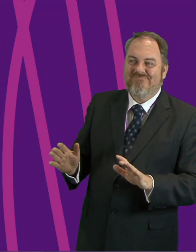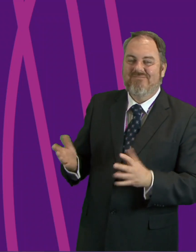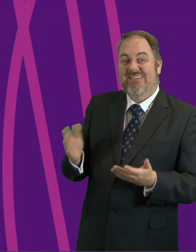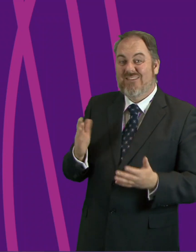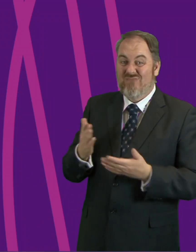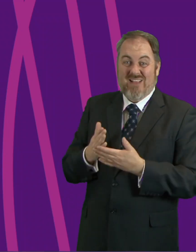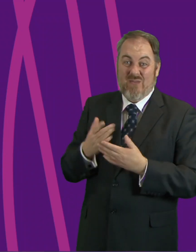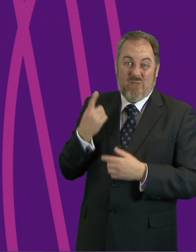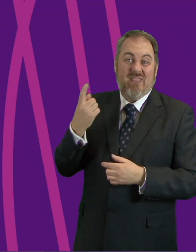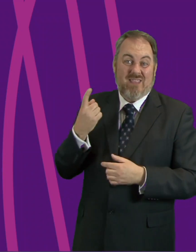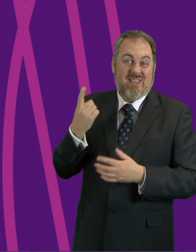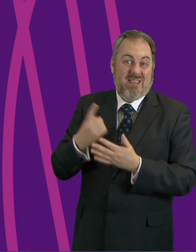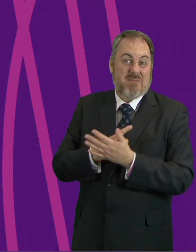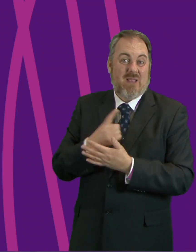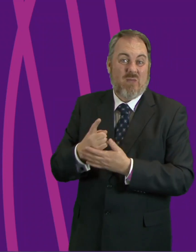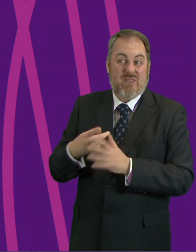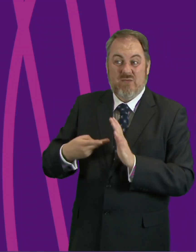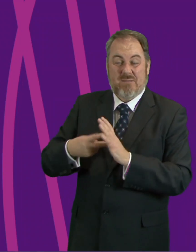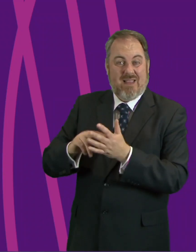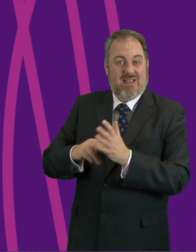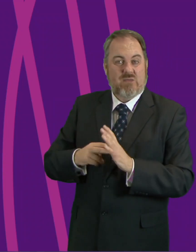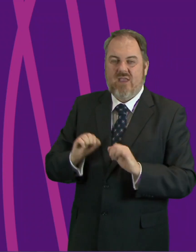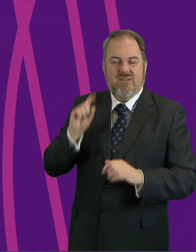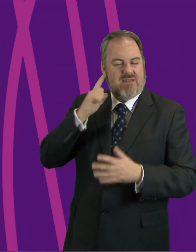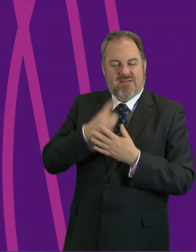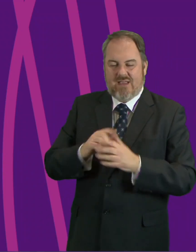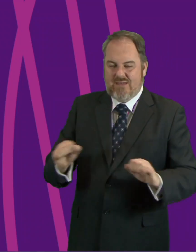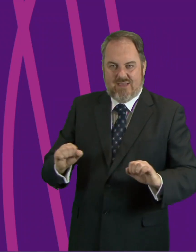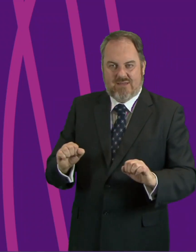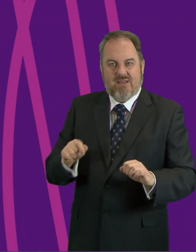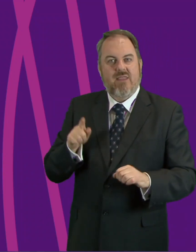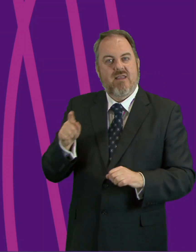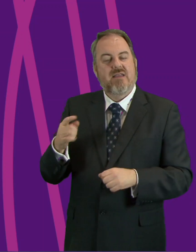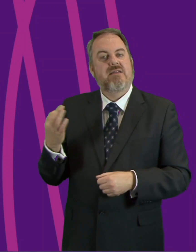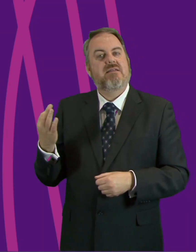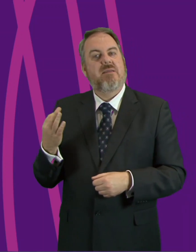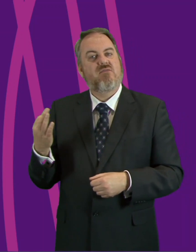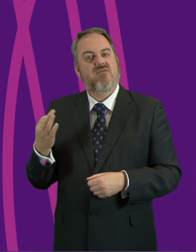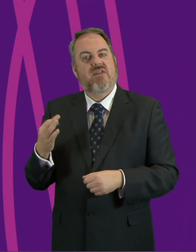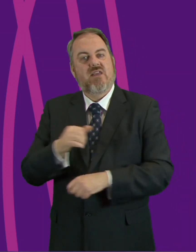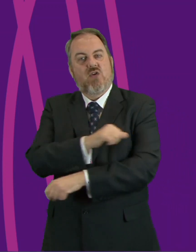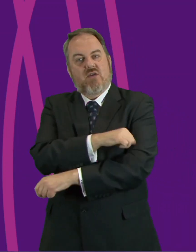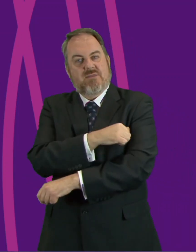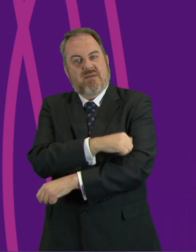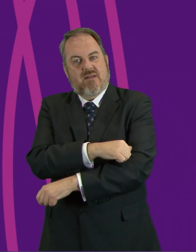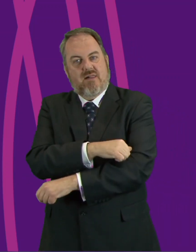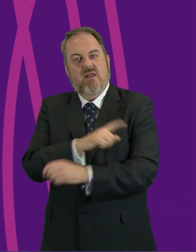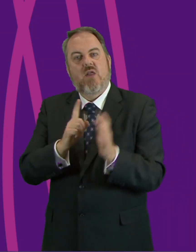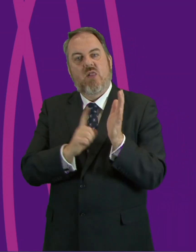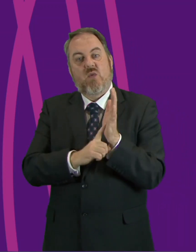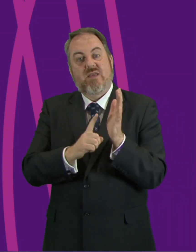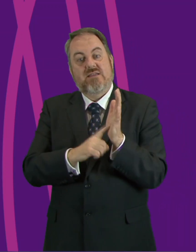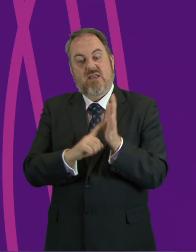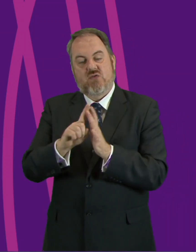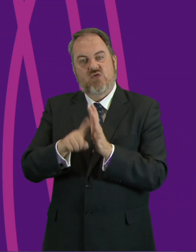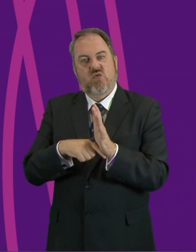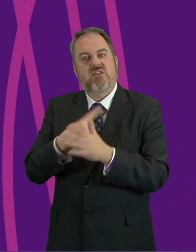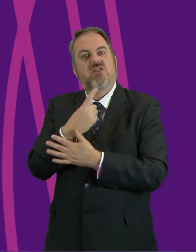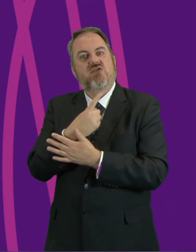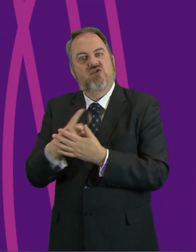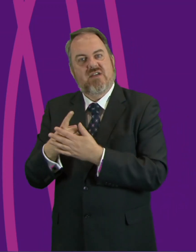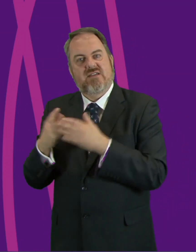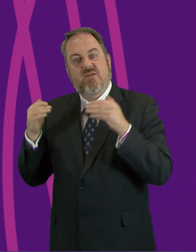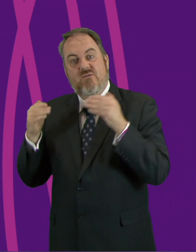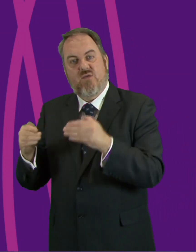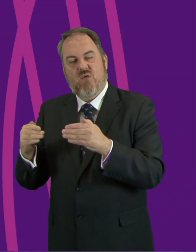haven't reached final decisions. The Louisa Jordan was intended to be a hospital to deal with COVID patients. We always hoped